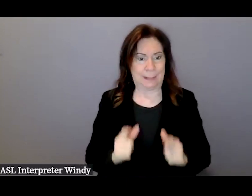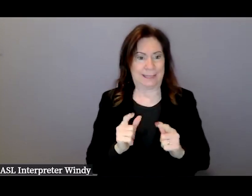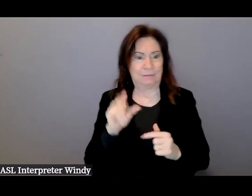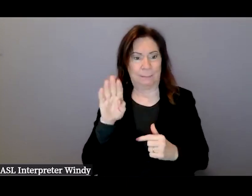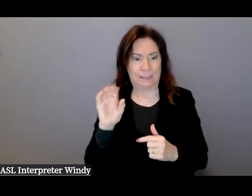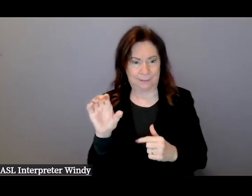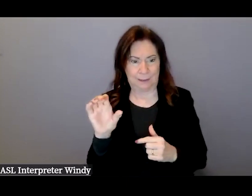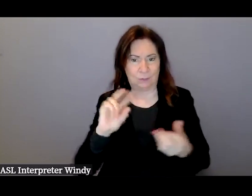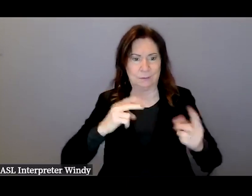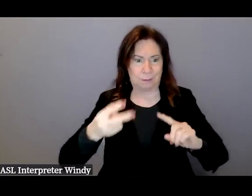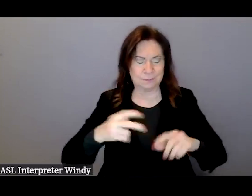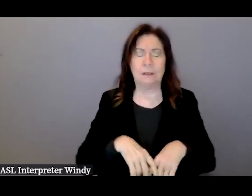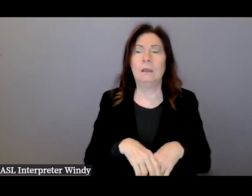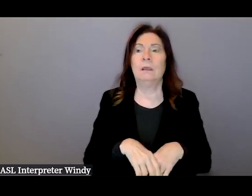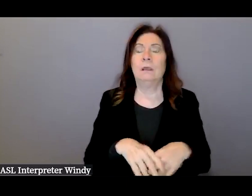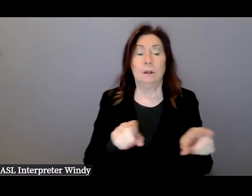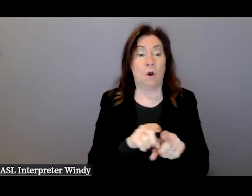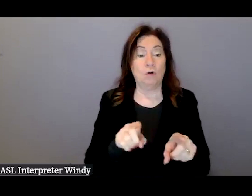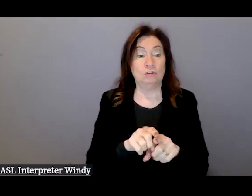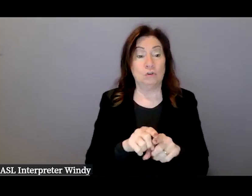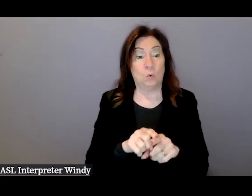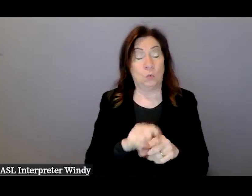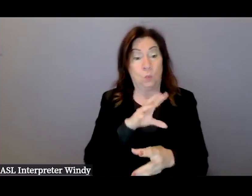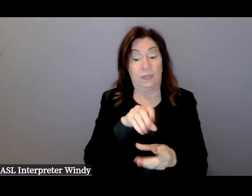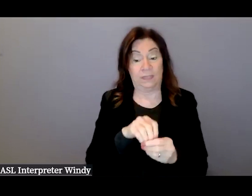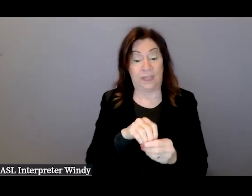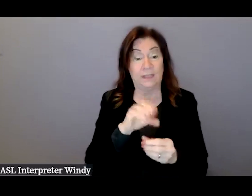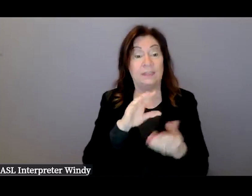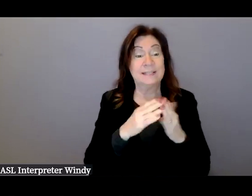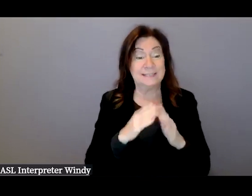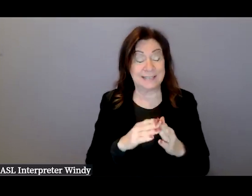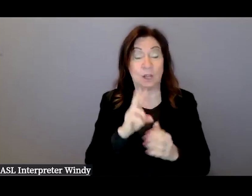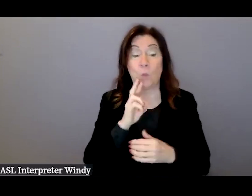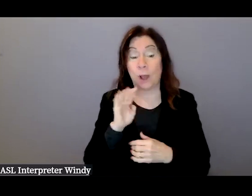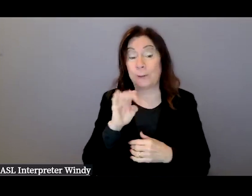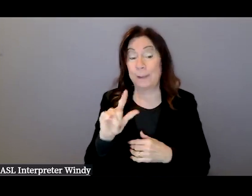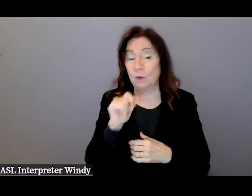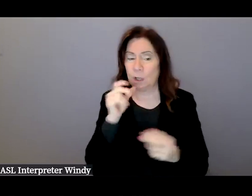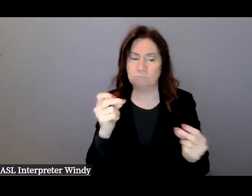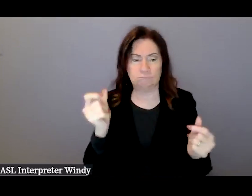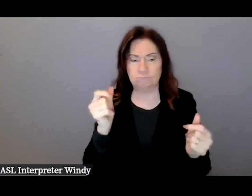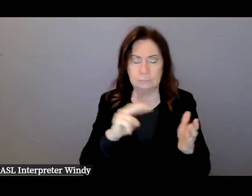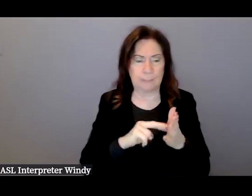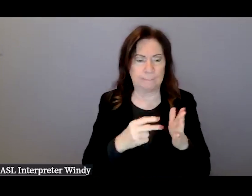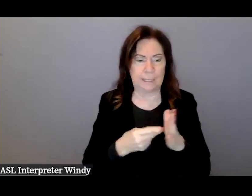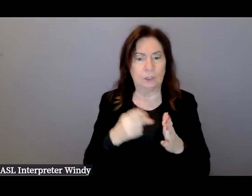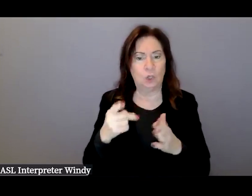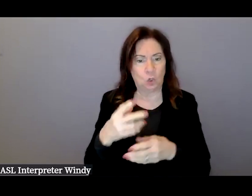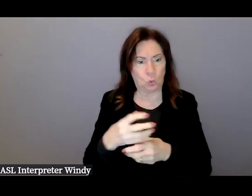vice versa. Additionally, receiving a City of Asheville water bill does not automatically mean you